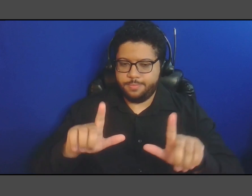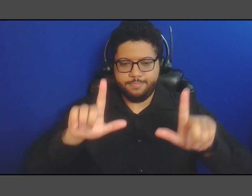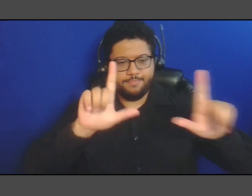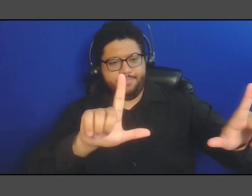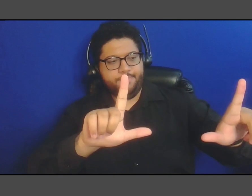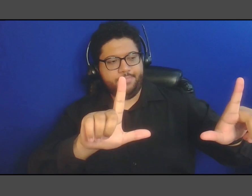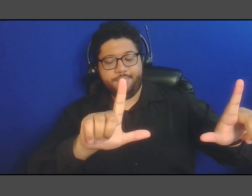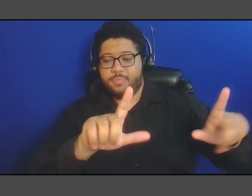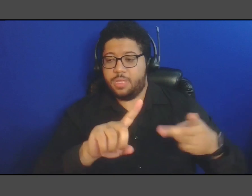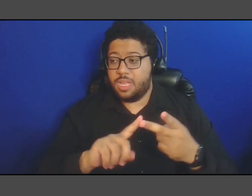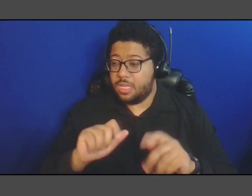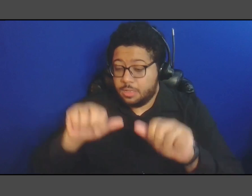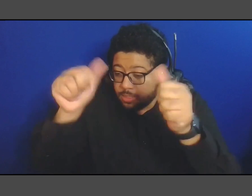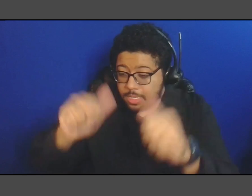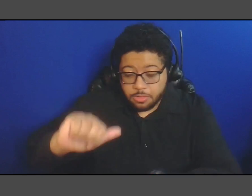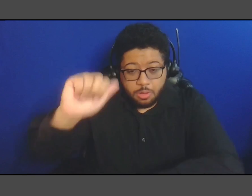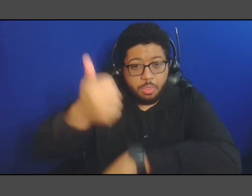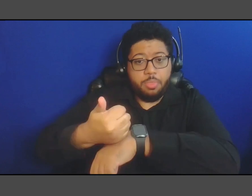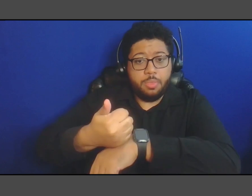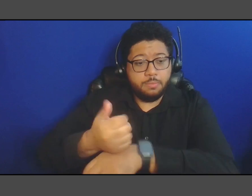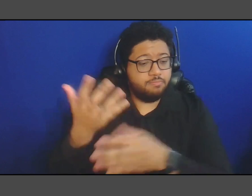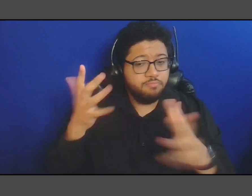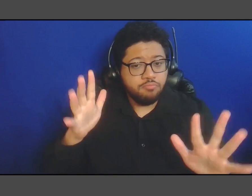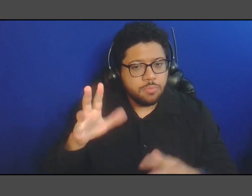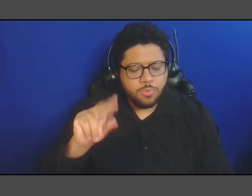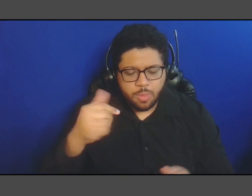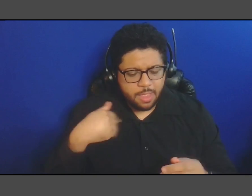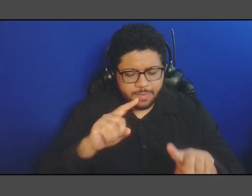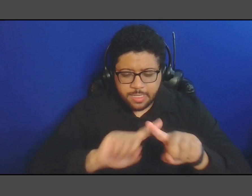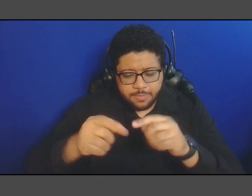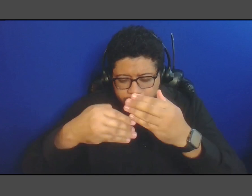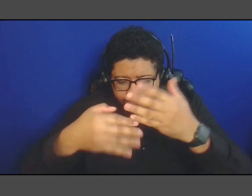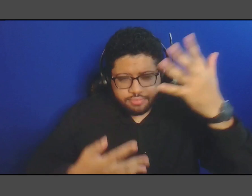forms. Oh, absolutely. And of course,